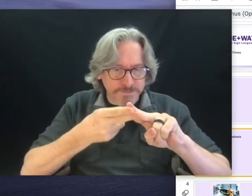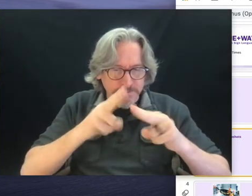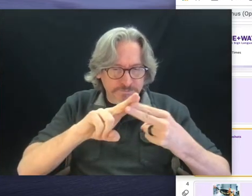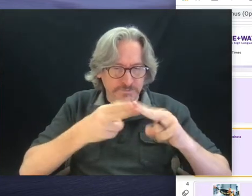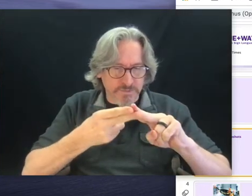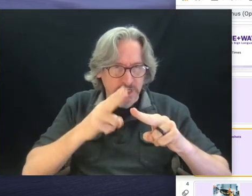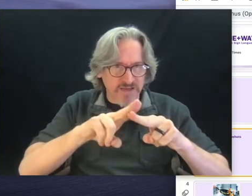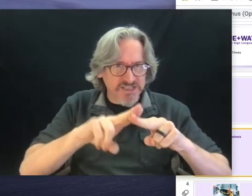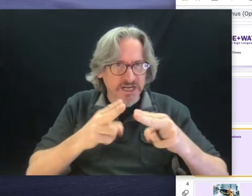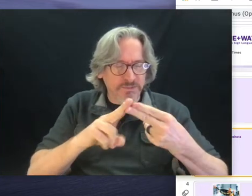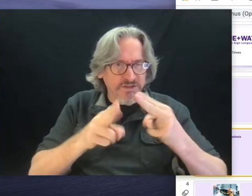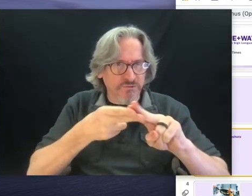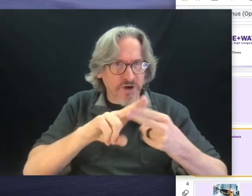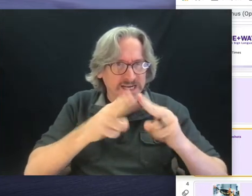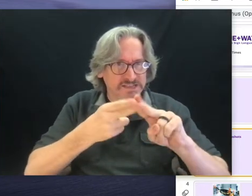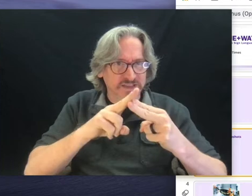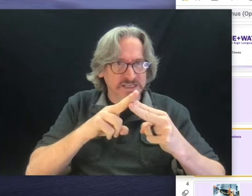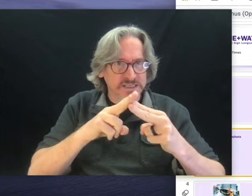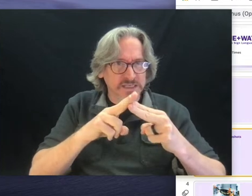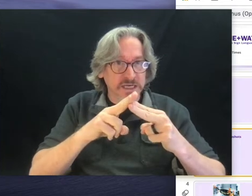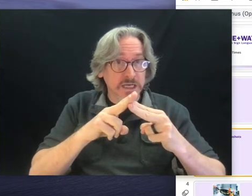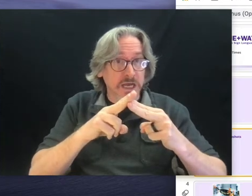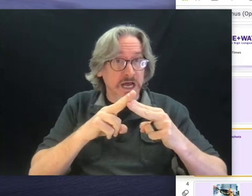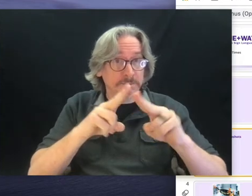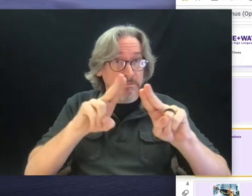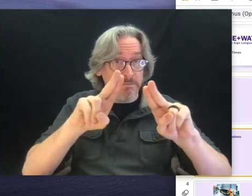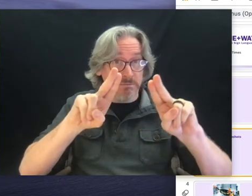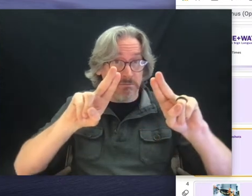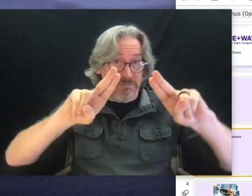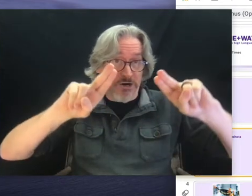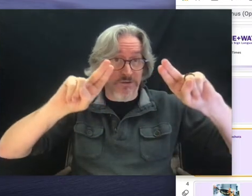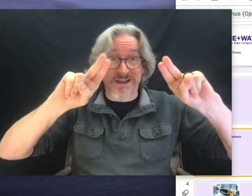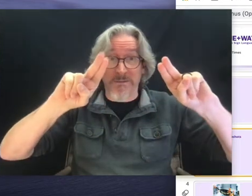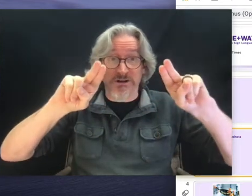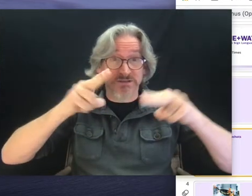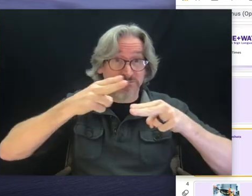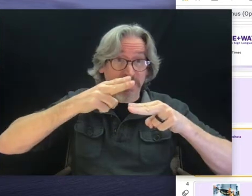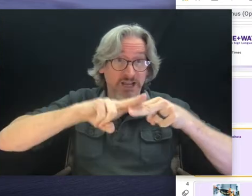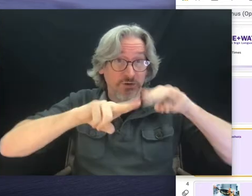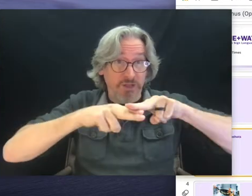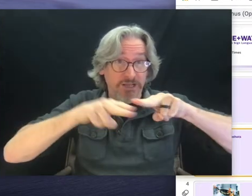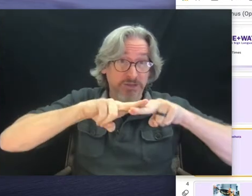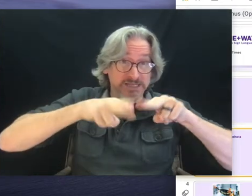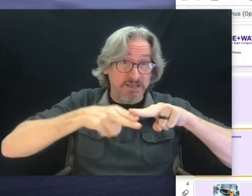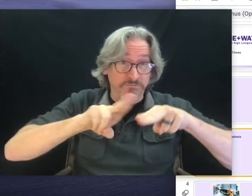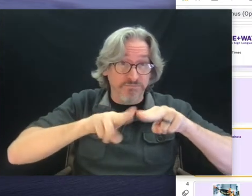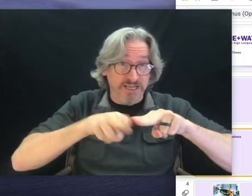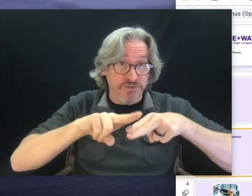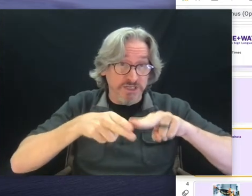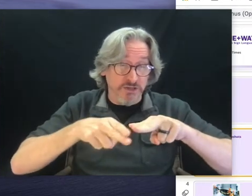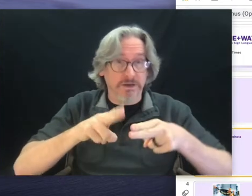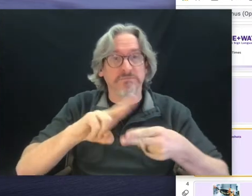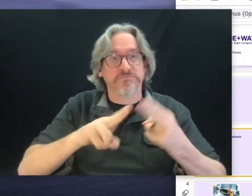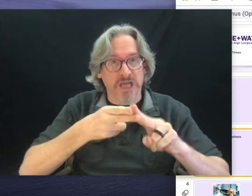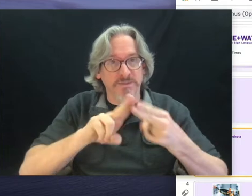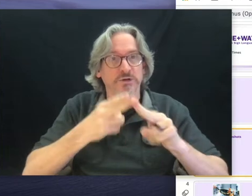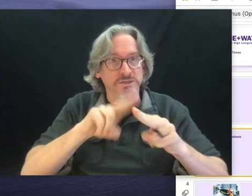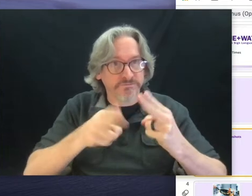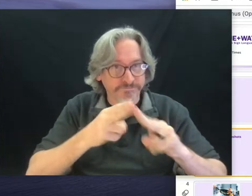Dominoes. I've seen a couple different varieties of this. Here are the dominoes, right? And you place them next to each other,